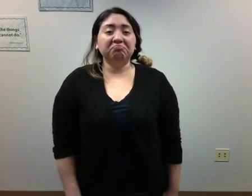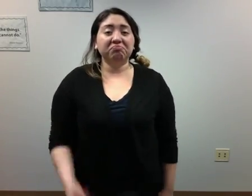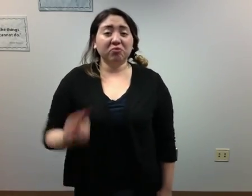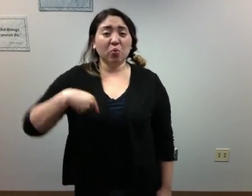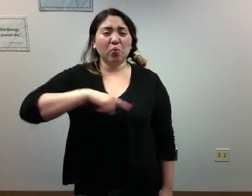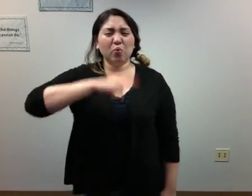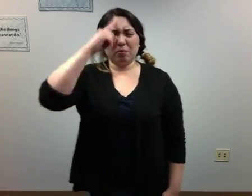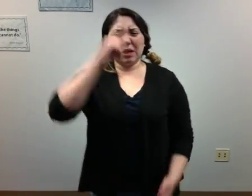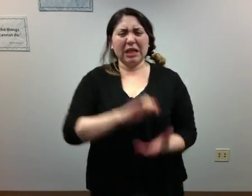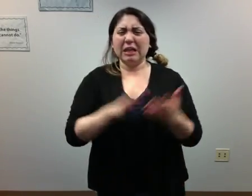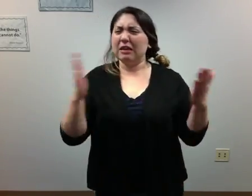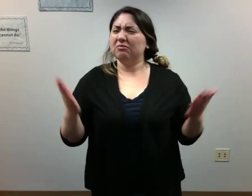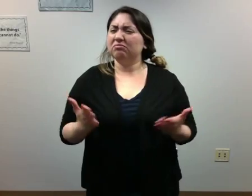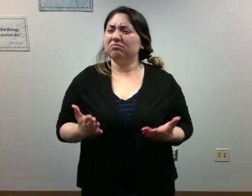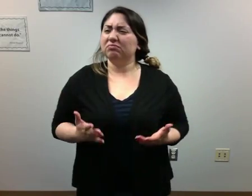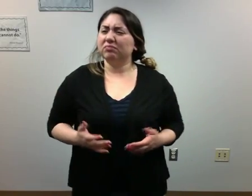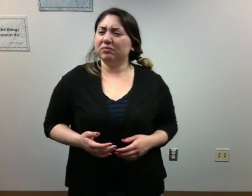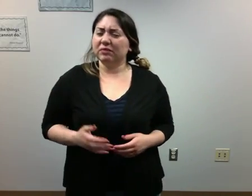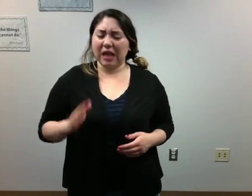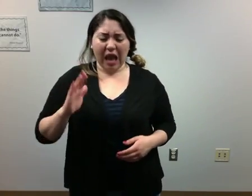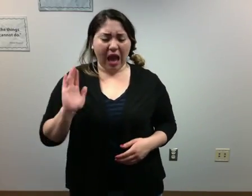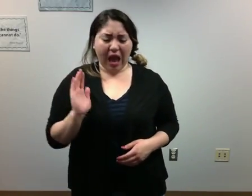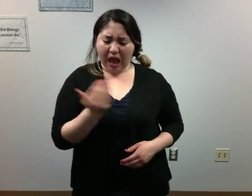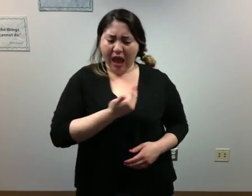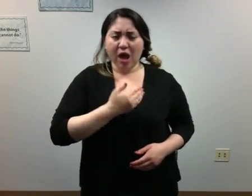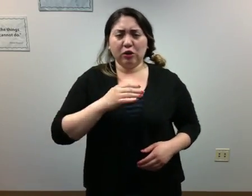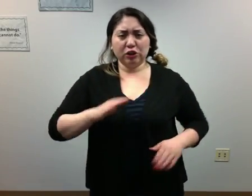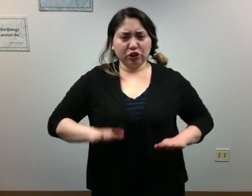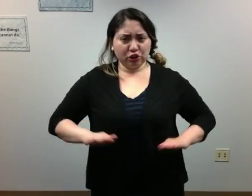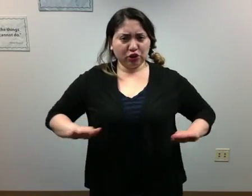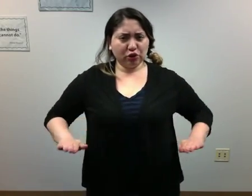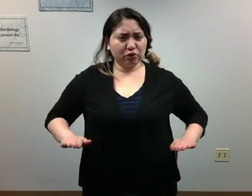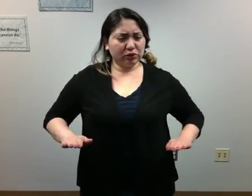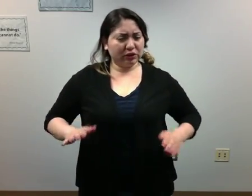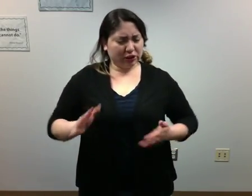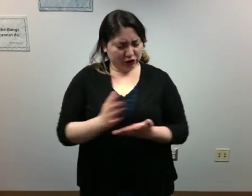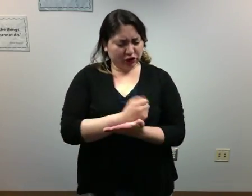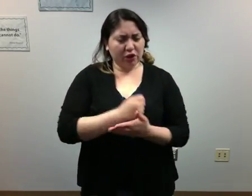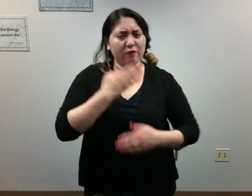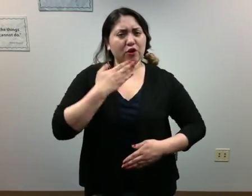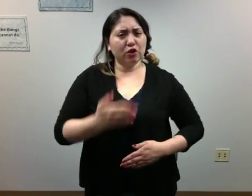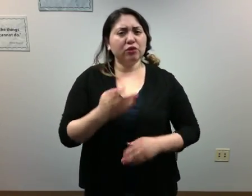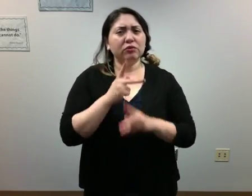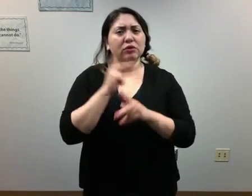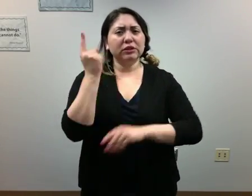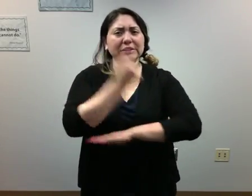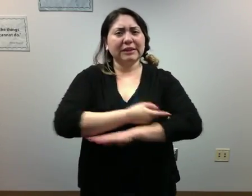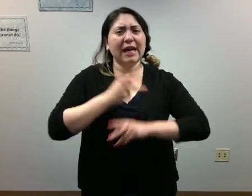We believe that our kids deserve good daycare and public schools.